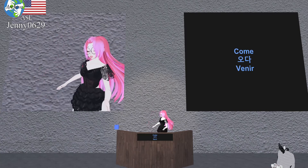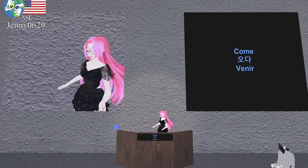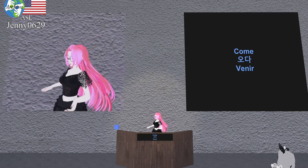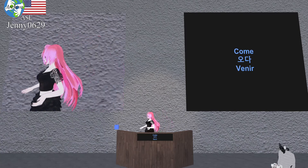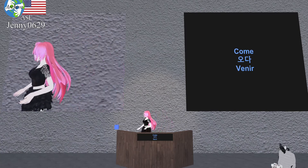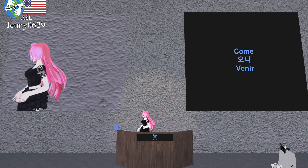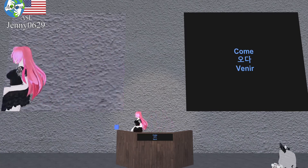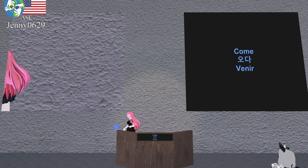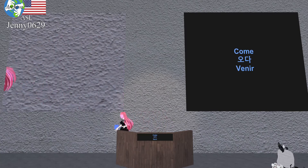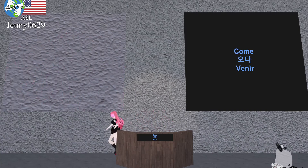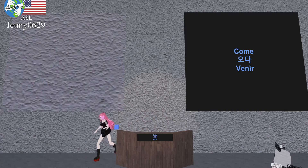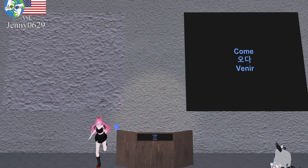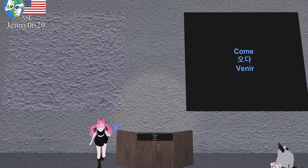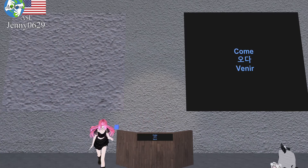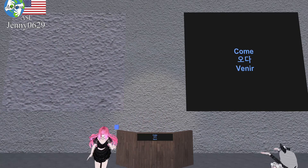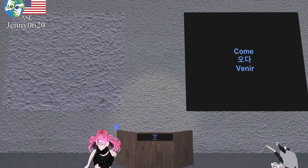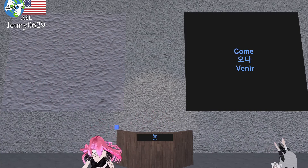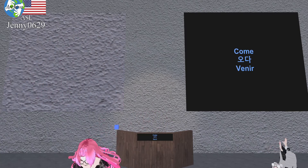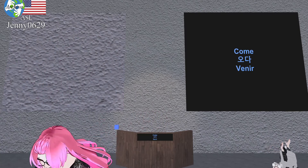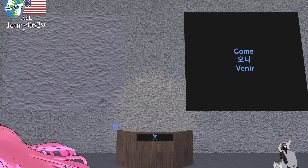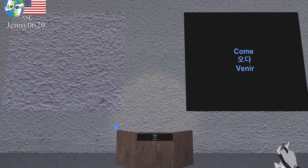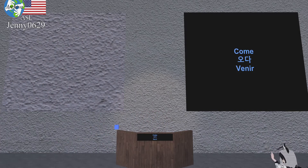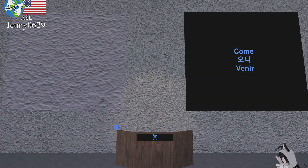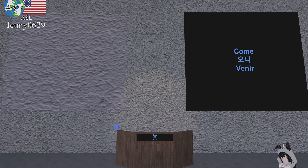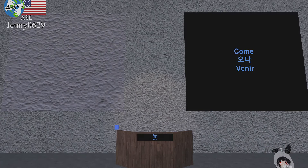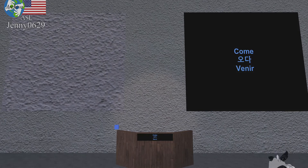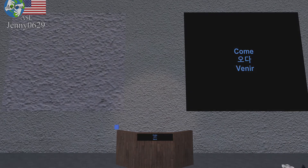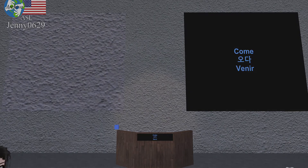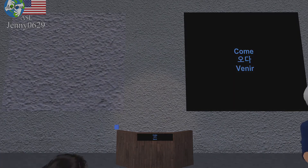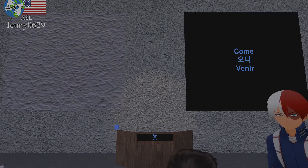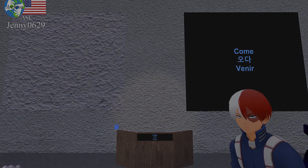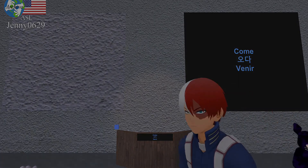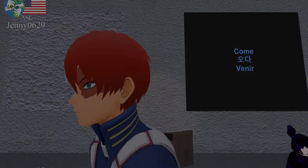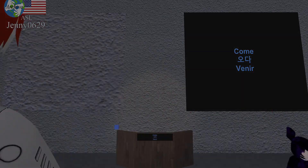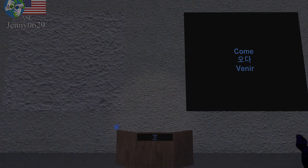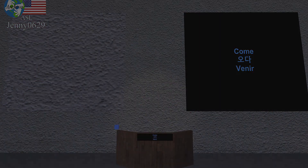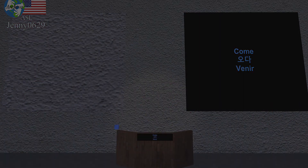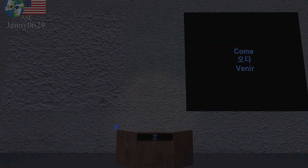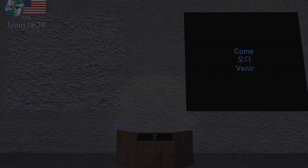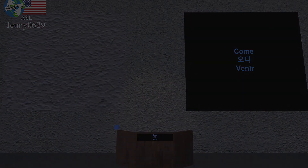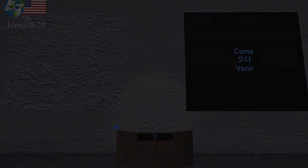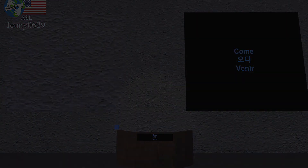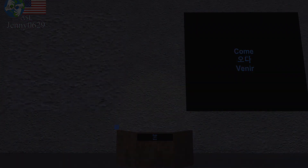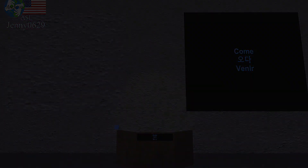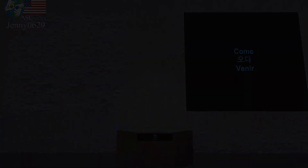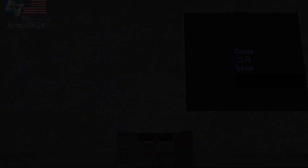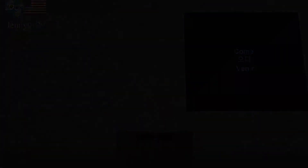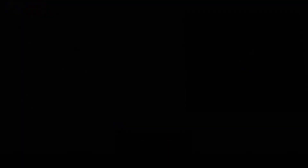end the class with a big group picture. I don't know who's going to take it today, but whoever wants to